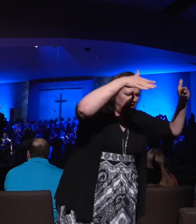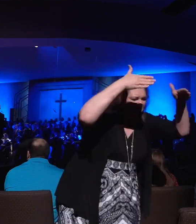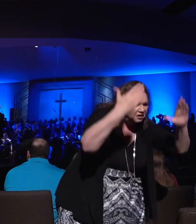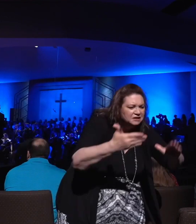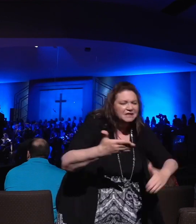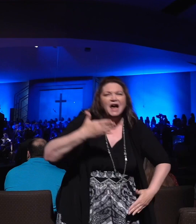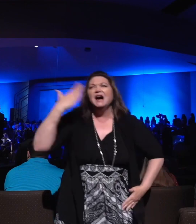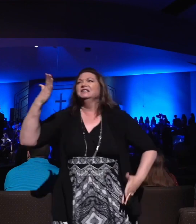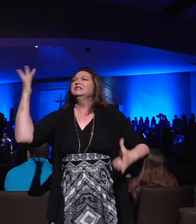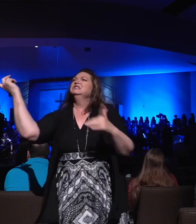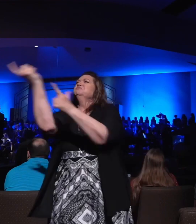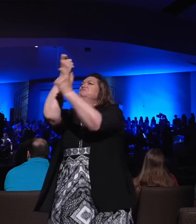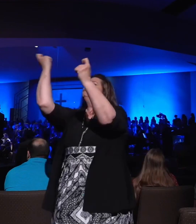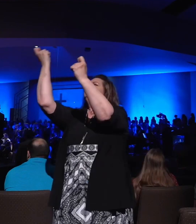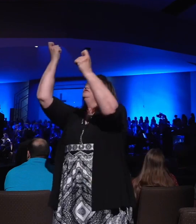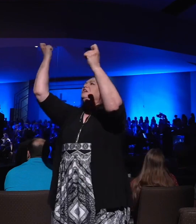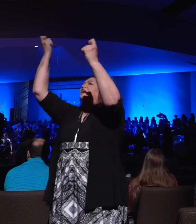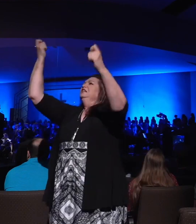me